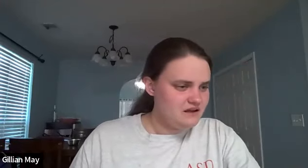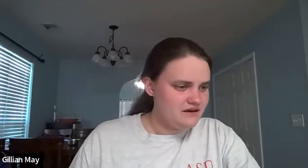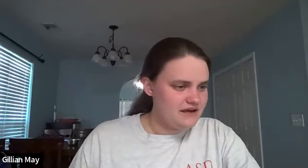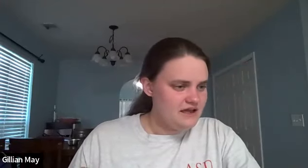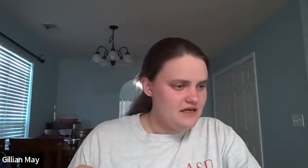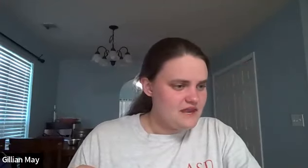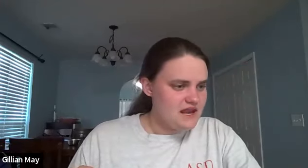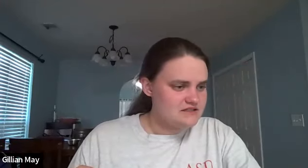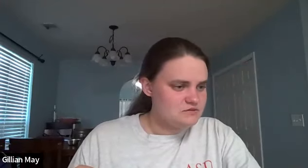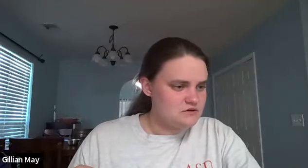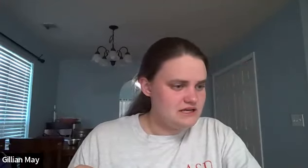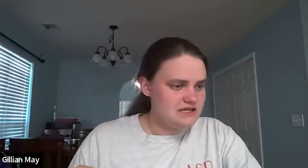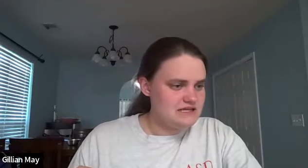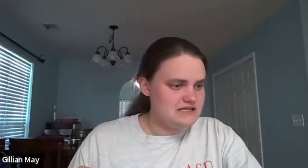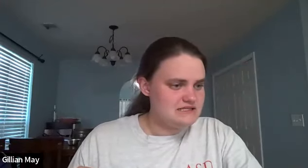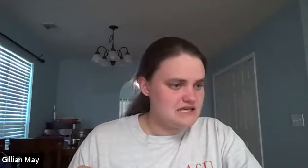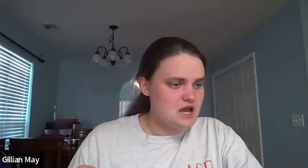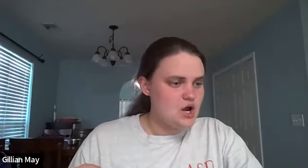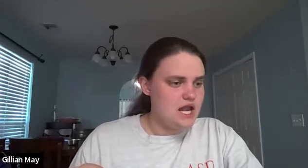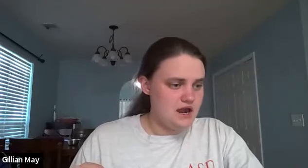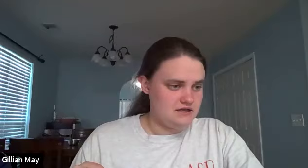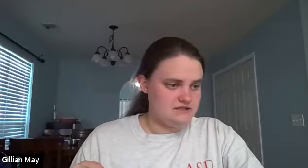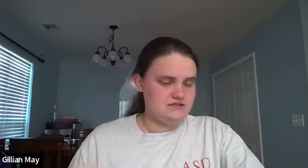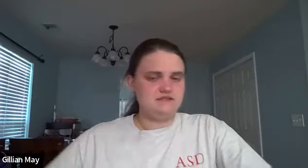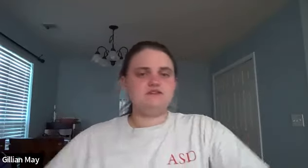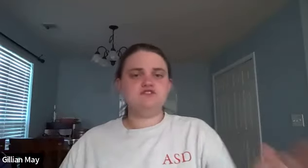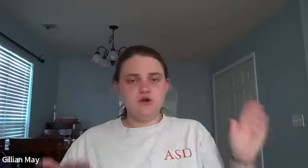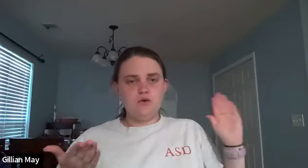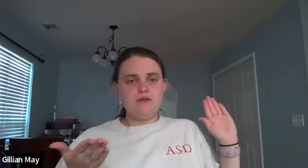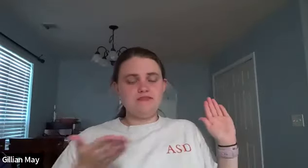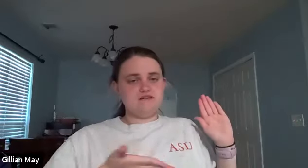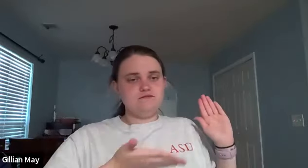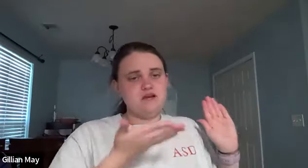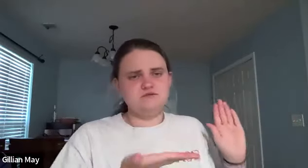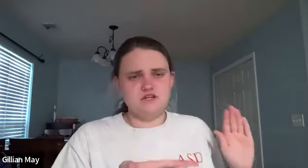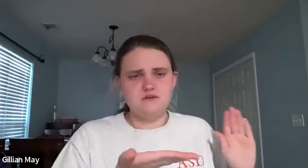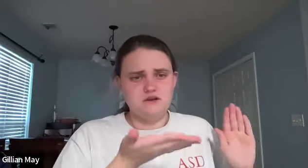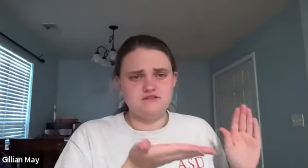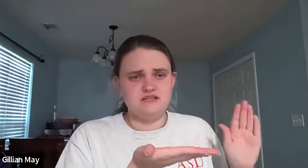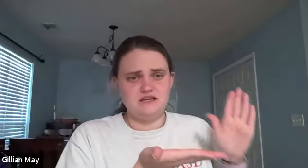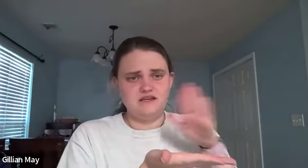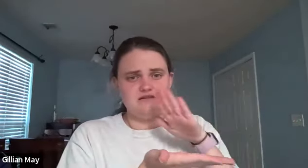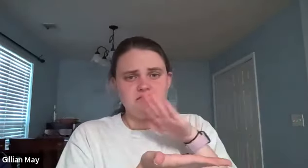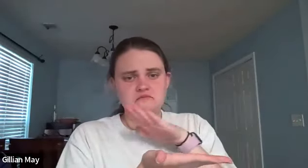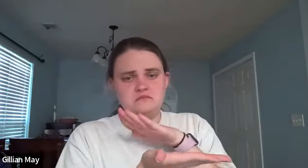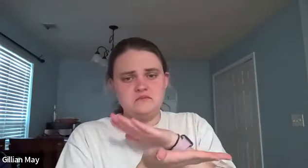All right. The next one is nice. So the sign for nice, which I think we also did again,